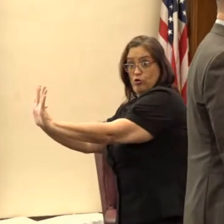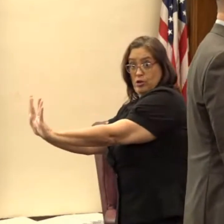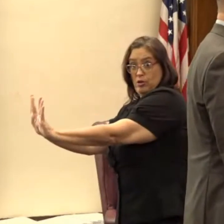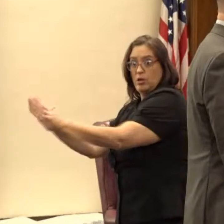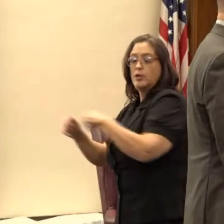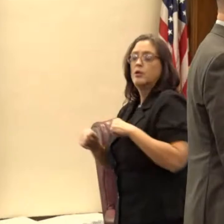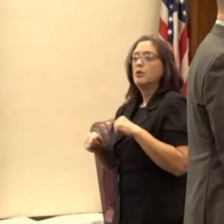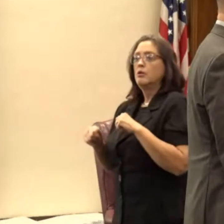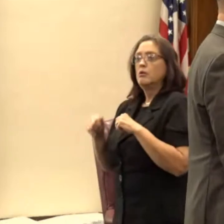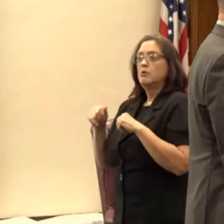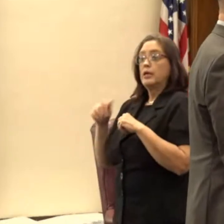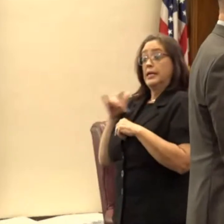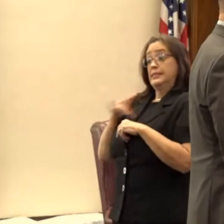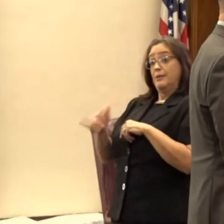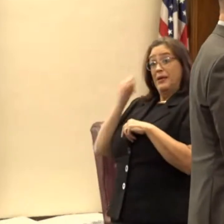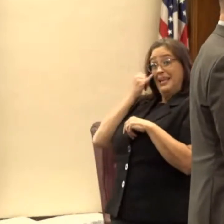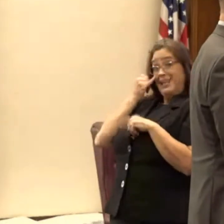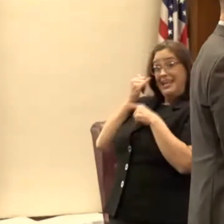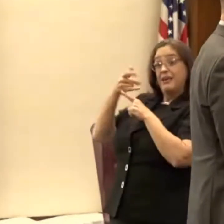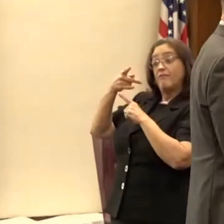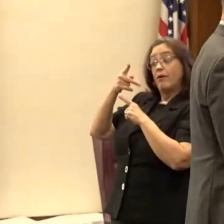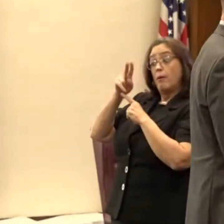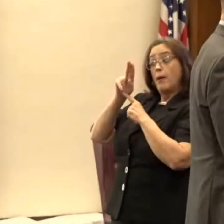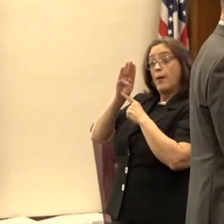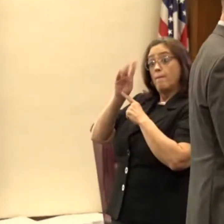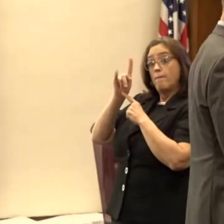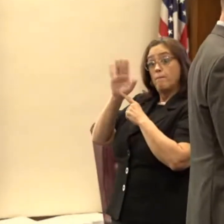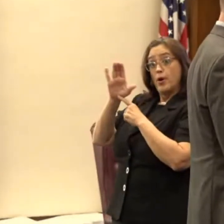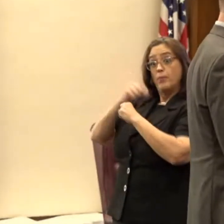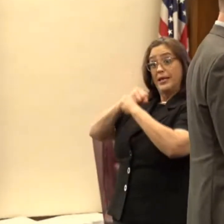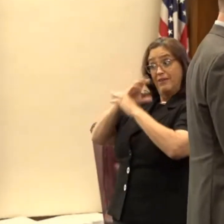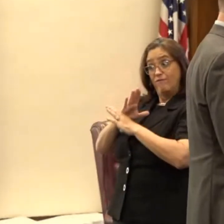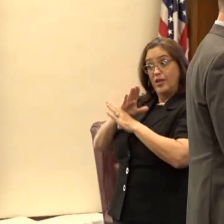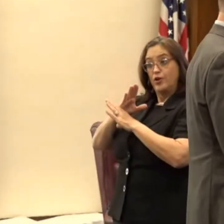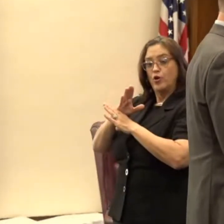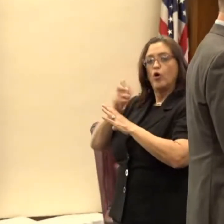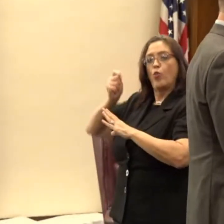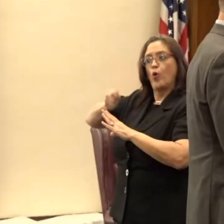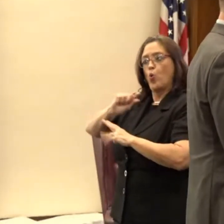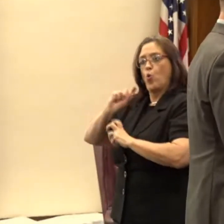private attorney. So he did not hire one.